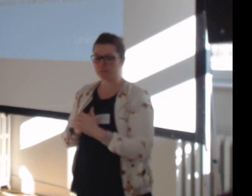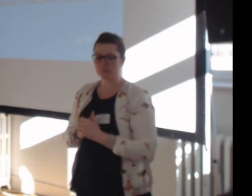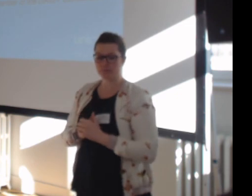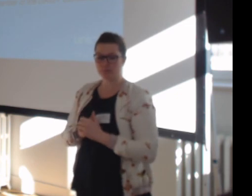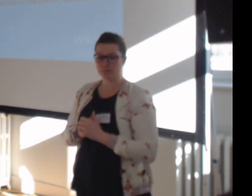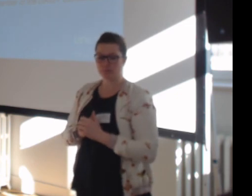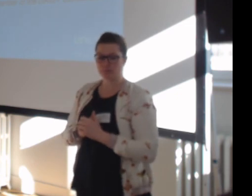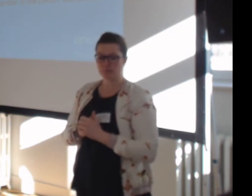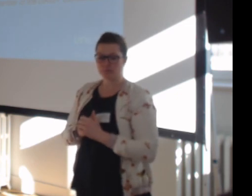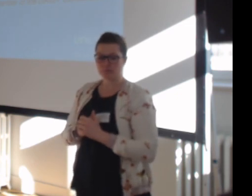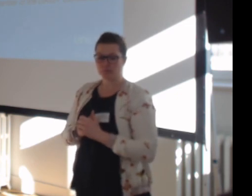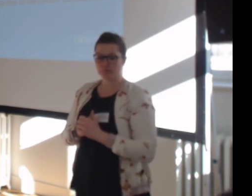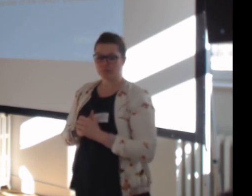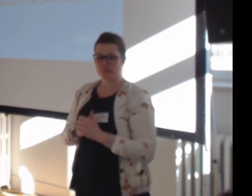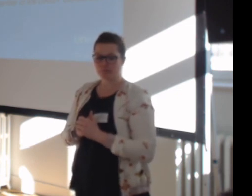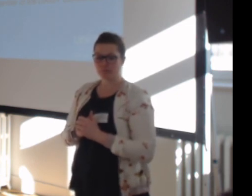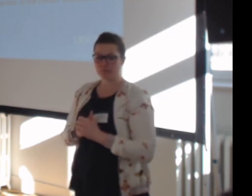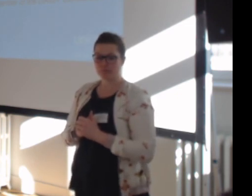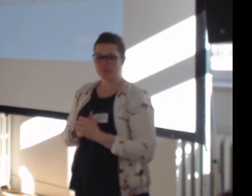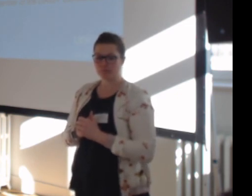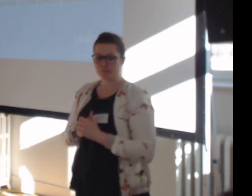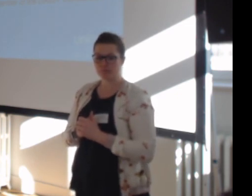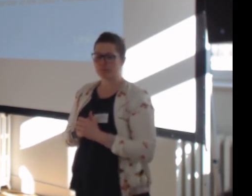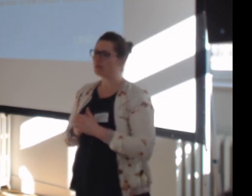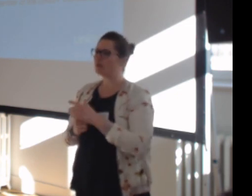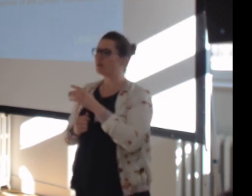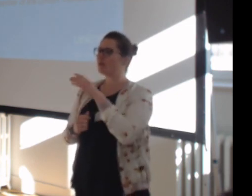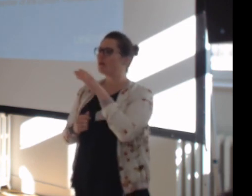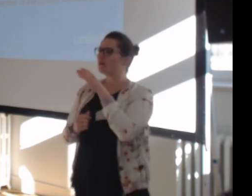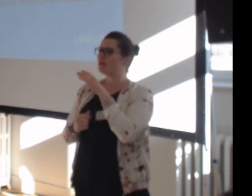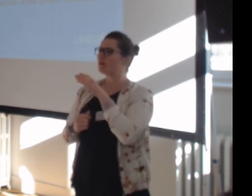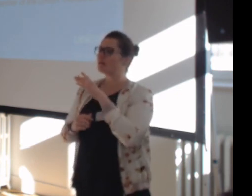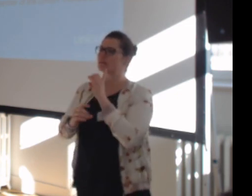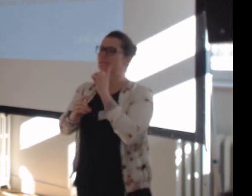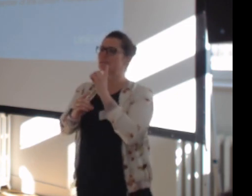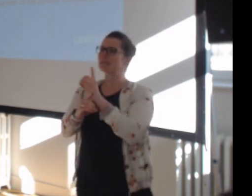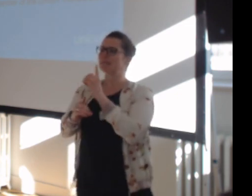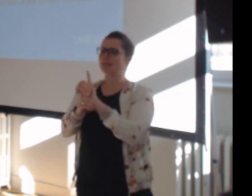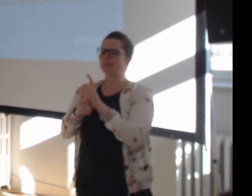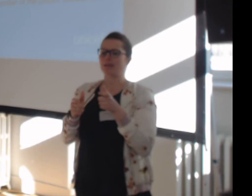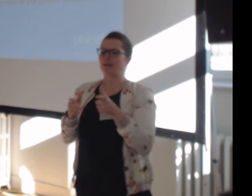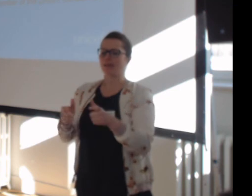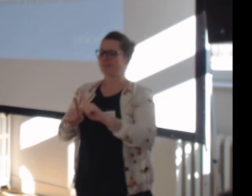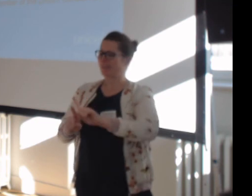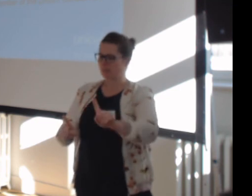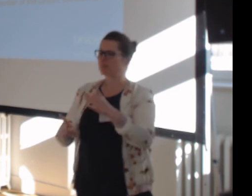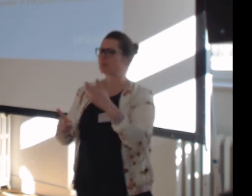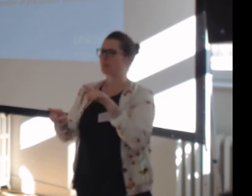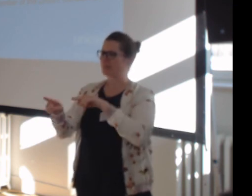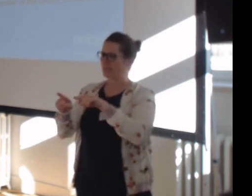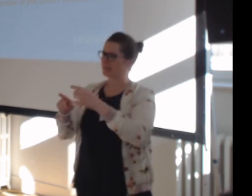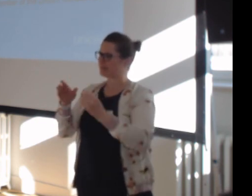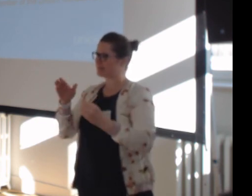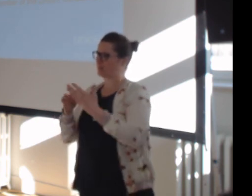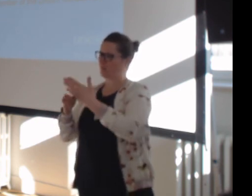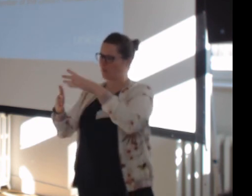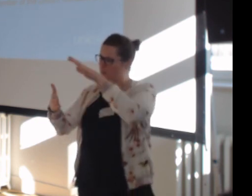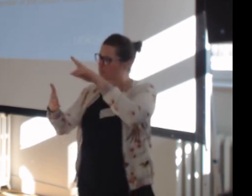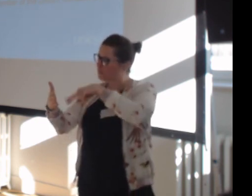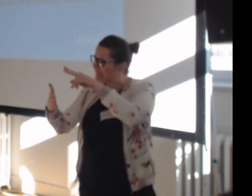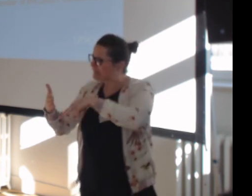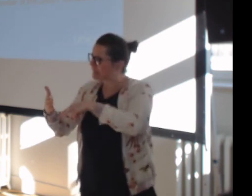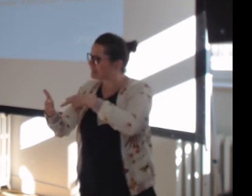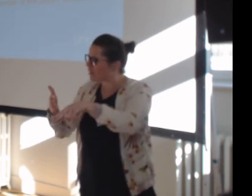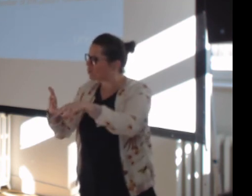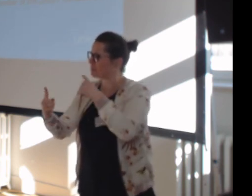well, and we're not the CDs that exist in a CD player. We're all about the very latest reading technologies